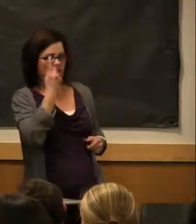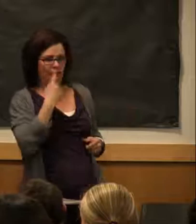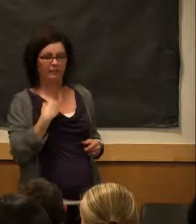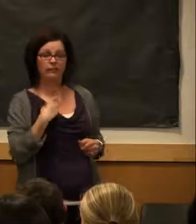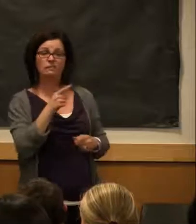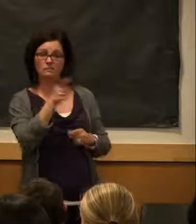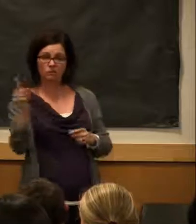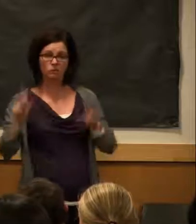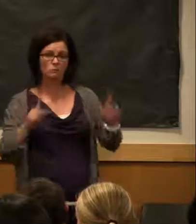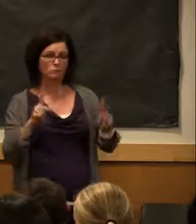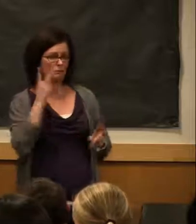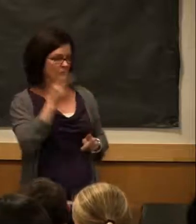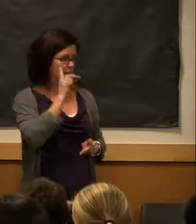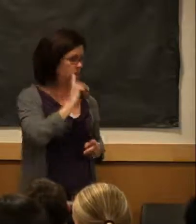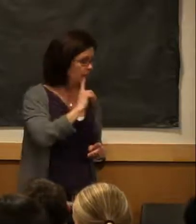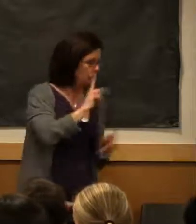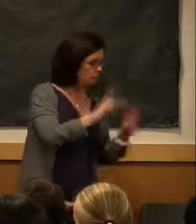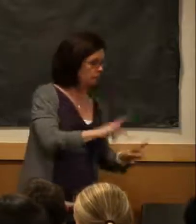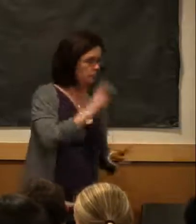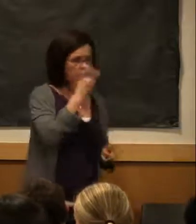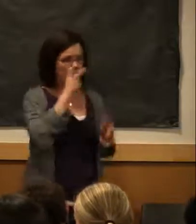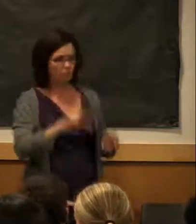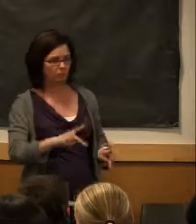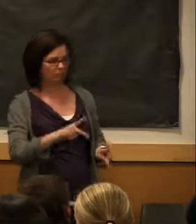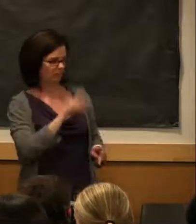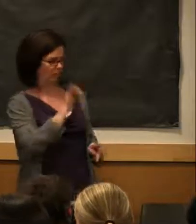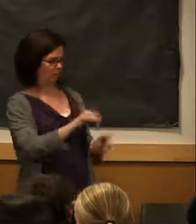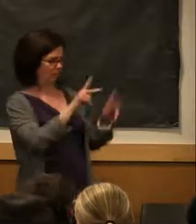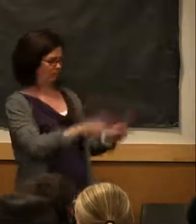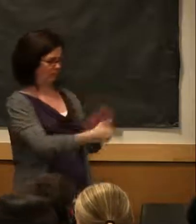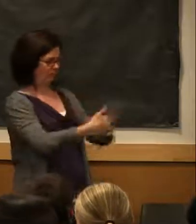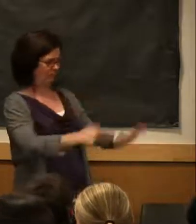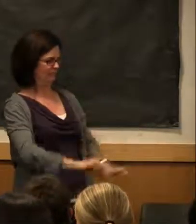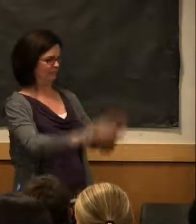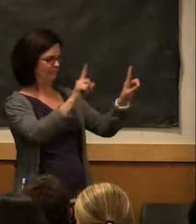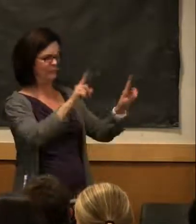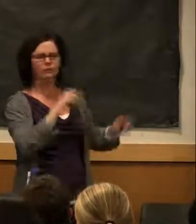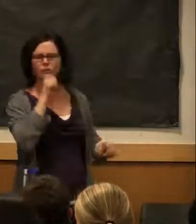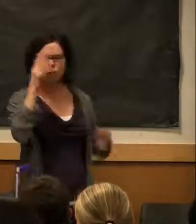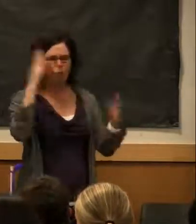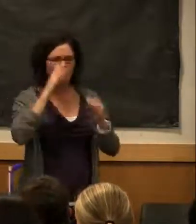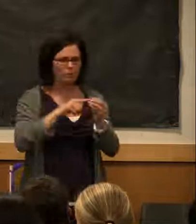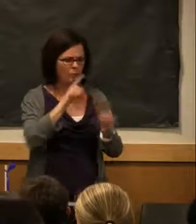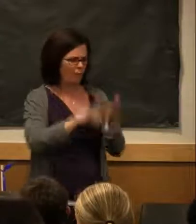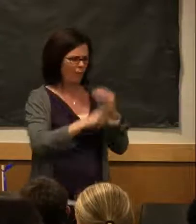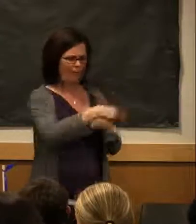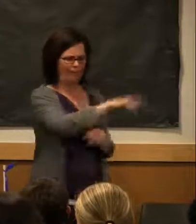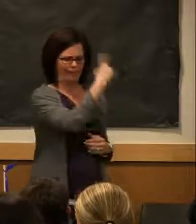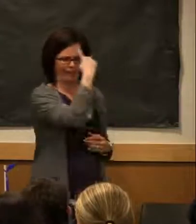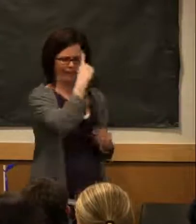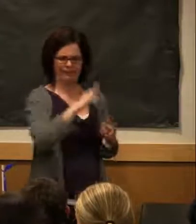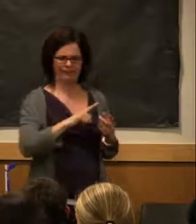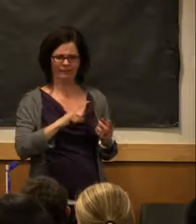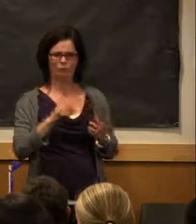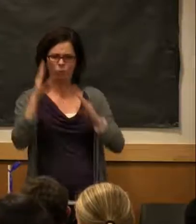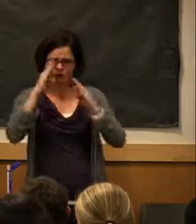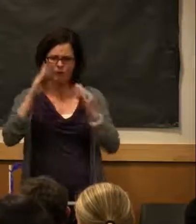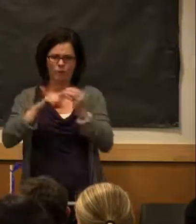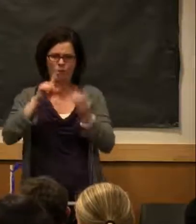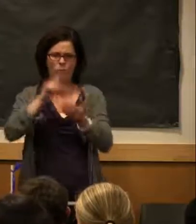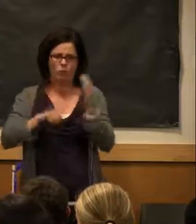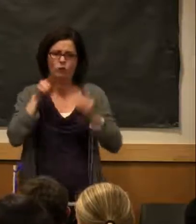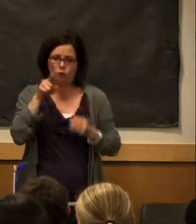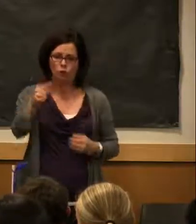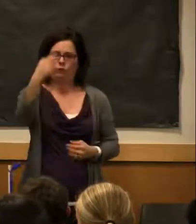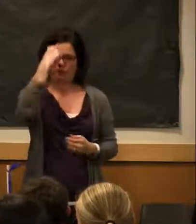different. And don't worry about what they think. Worry about what you think and make, you know, live